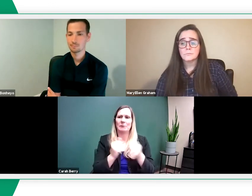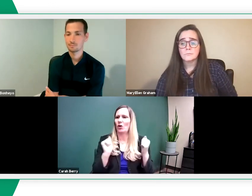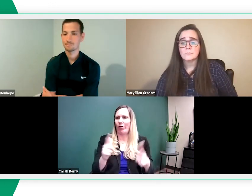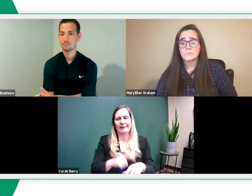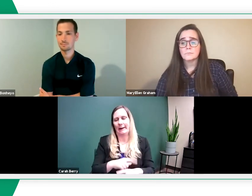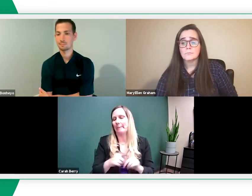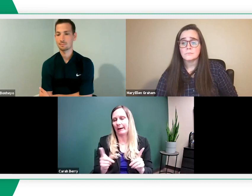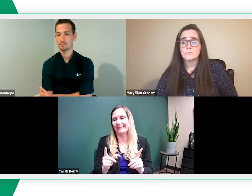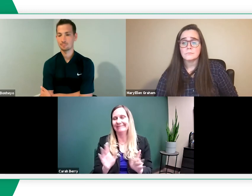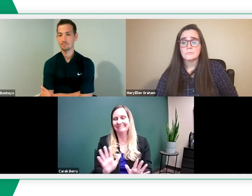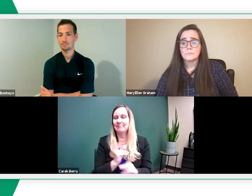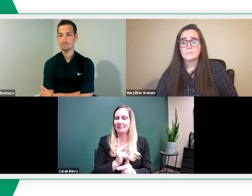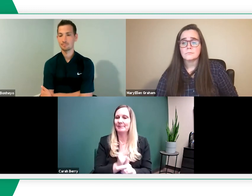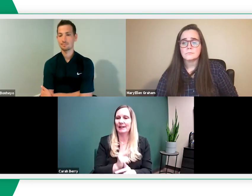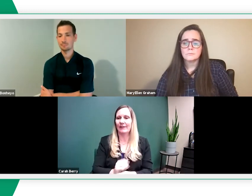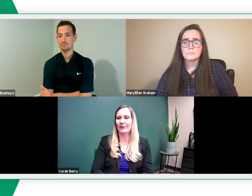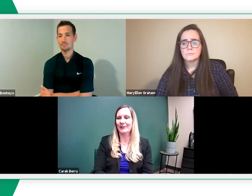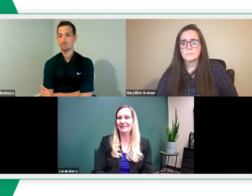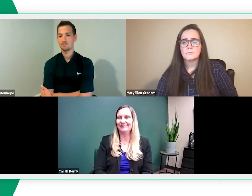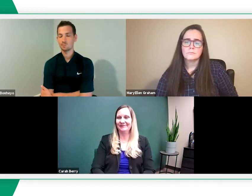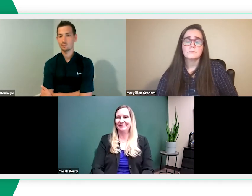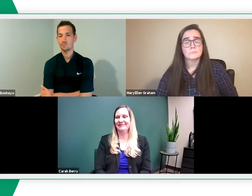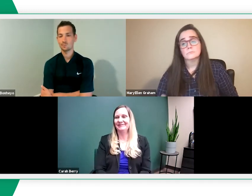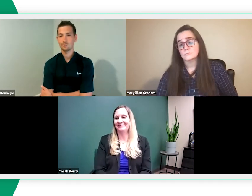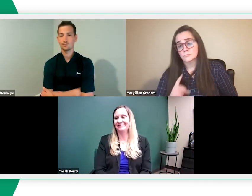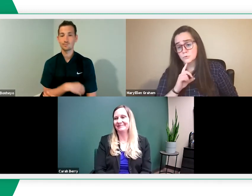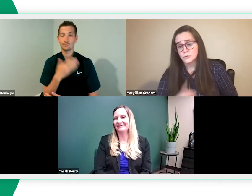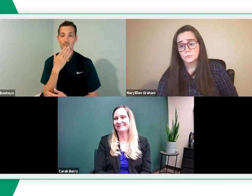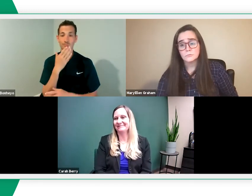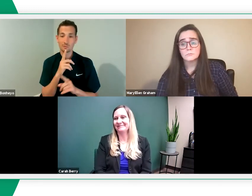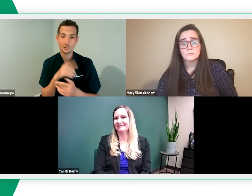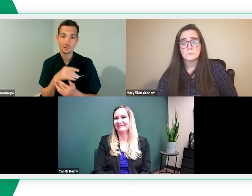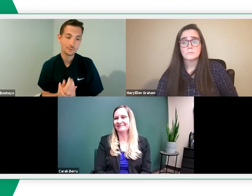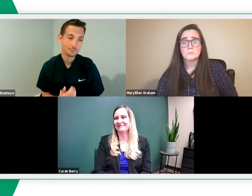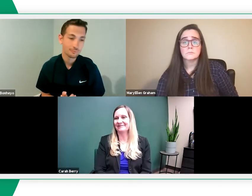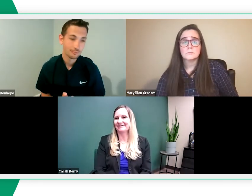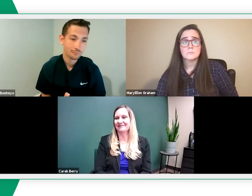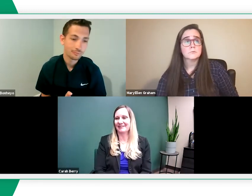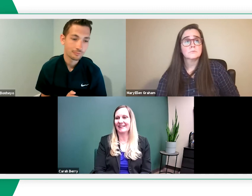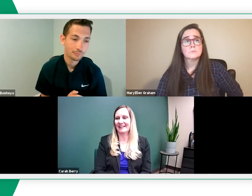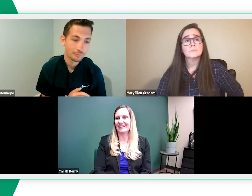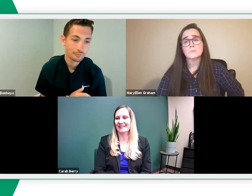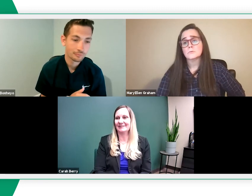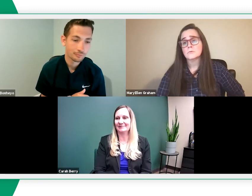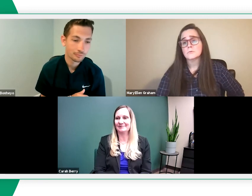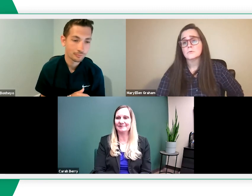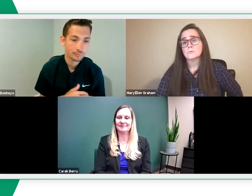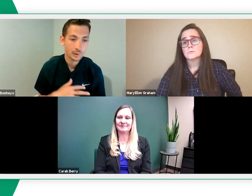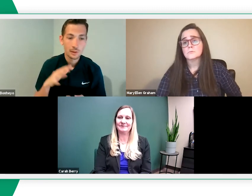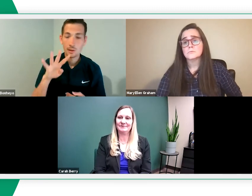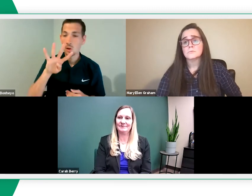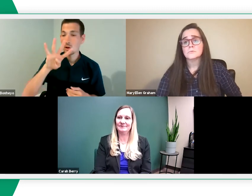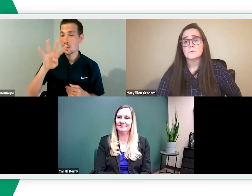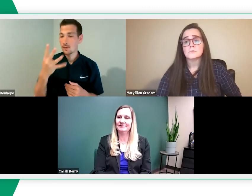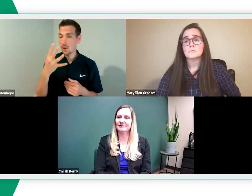So yes, again, take the time to enjoy yourself, but be careful. True. Yeah, that's really a good point.